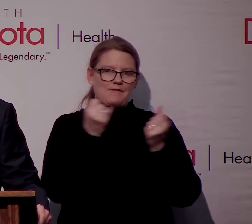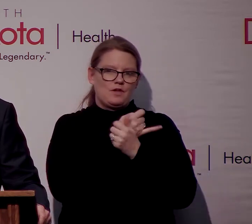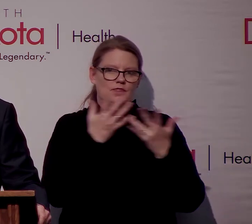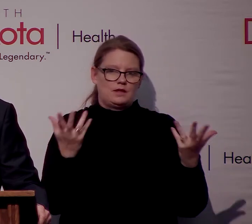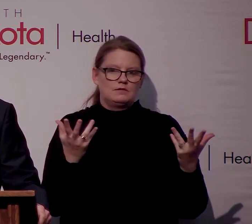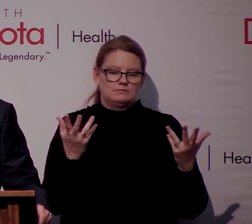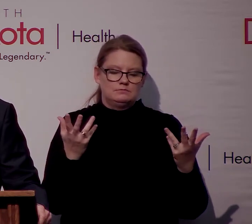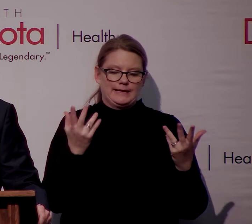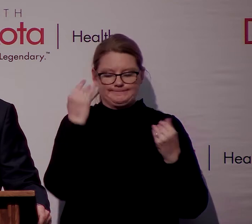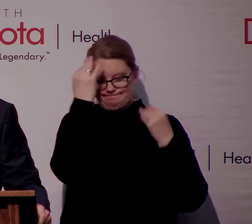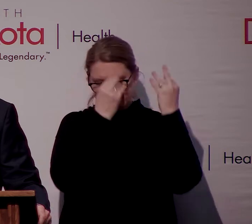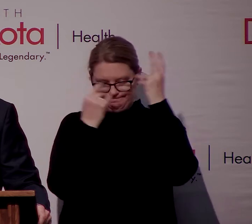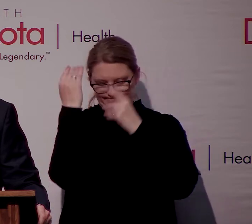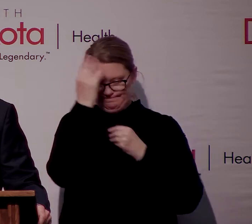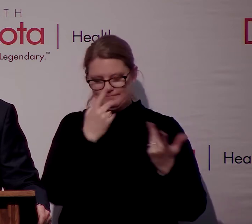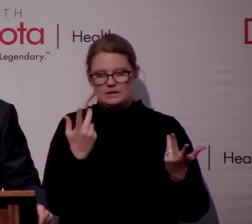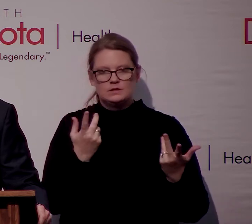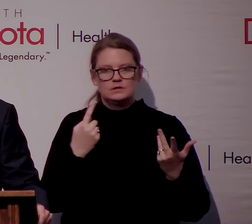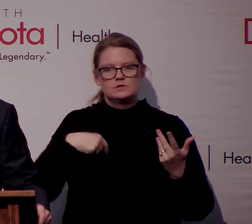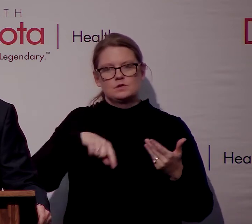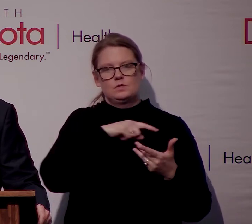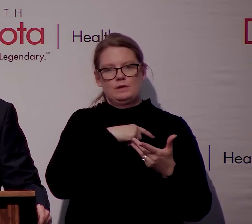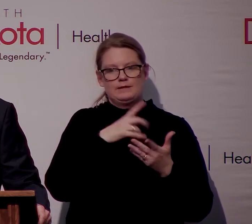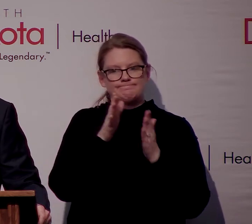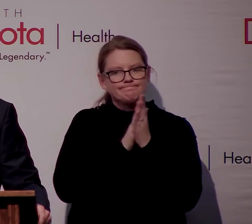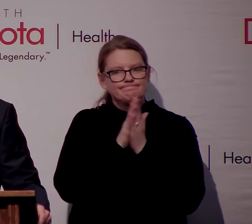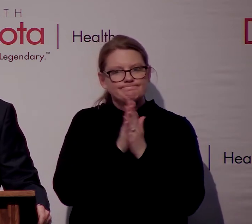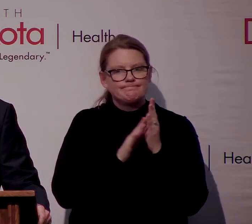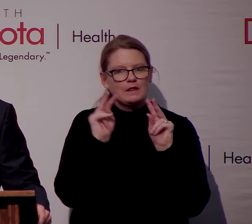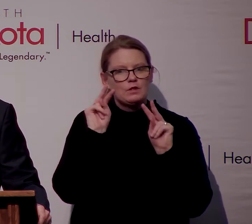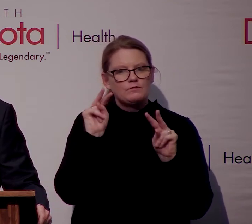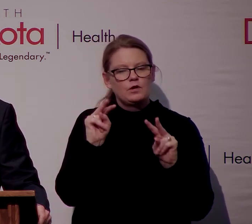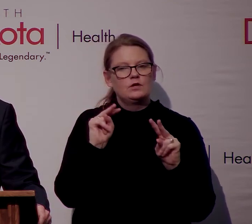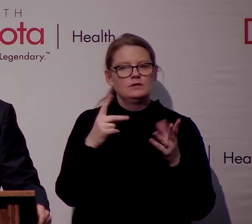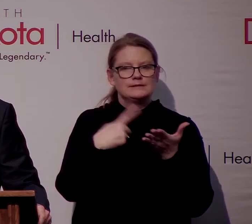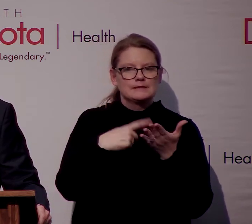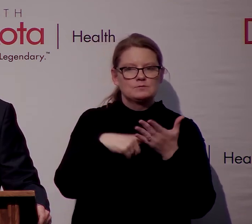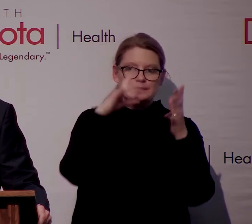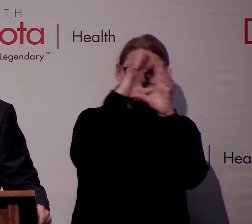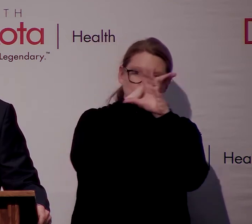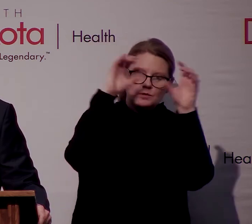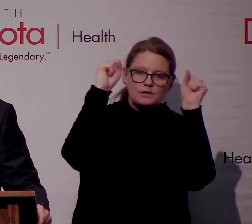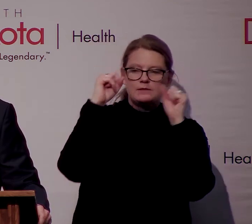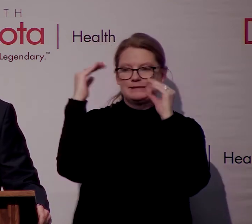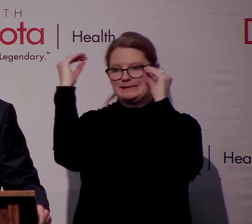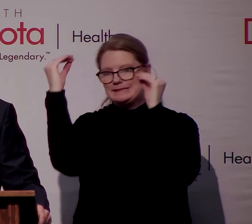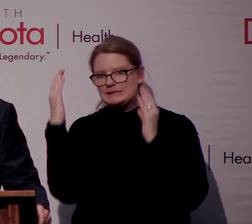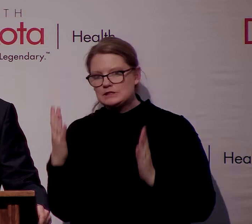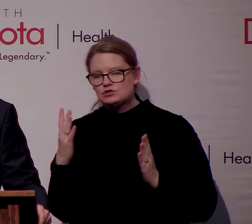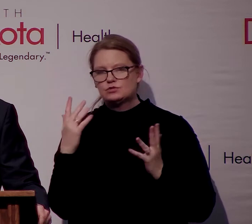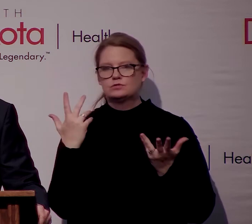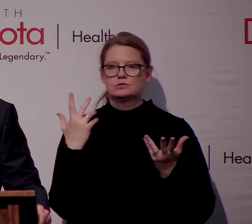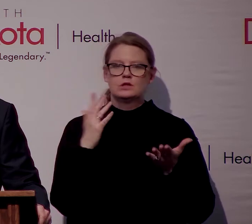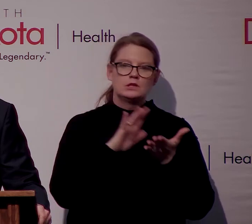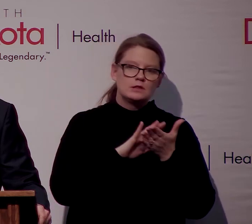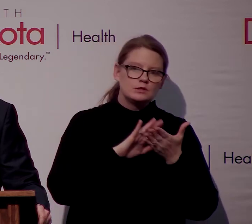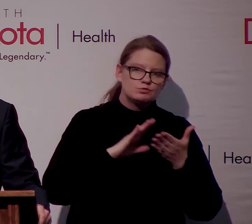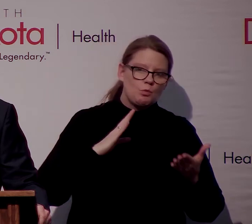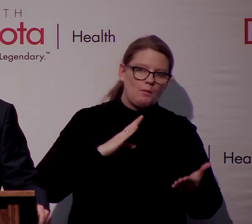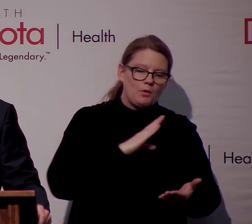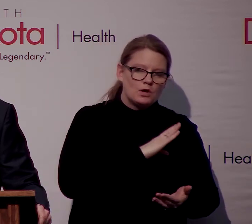and we'll look forward to collaborating with superintendents and the teachers and the school